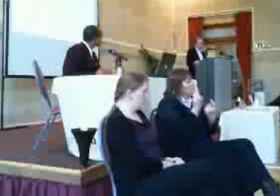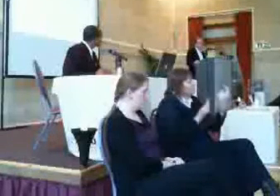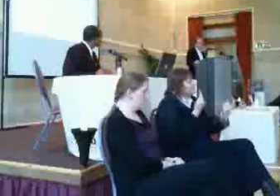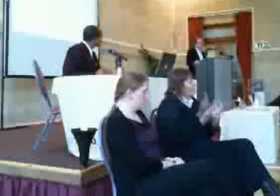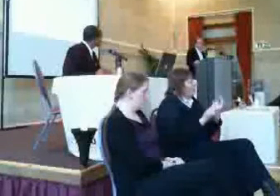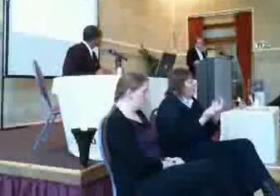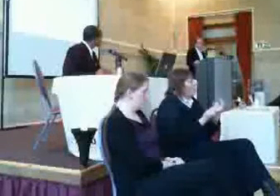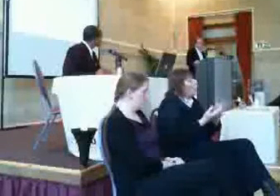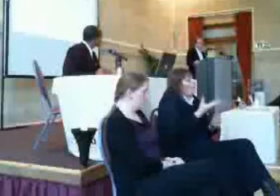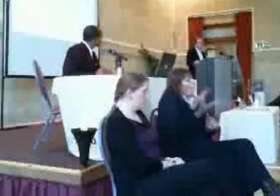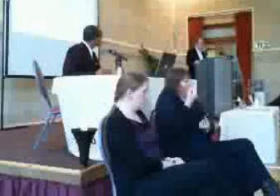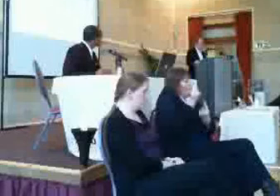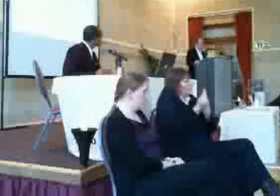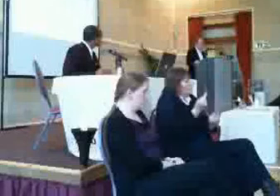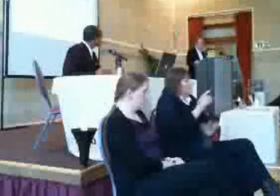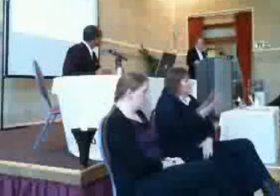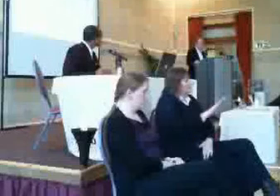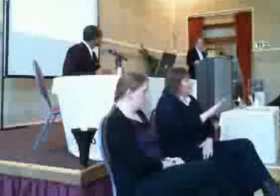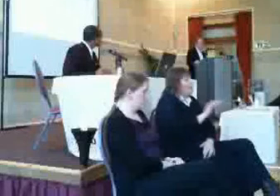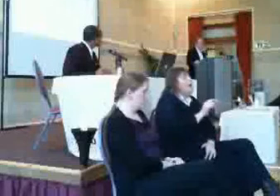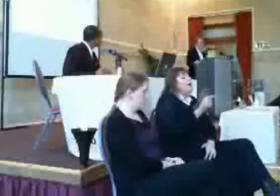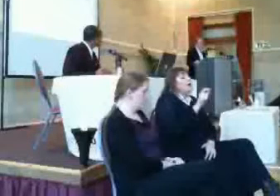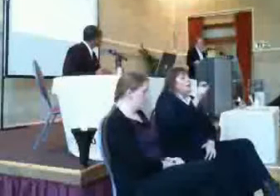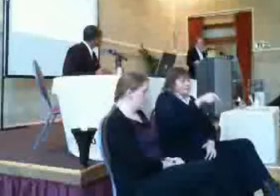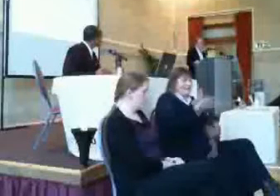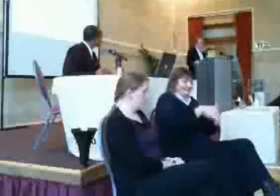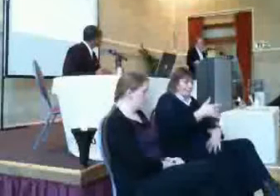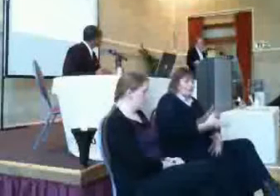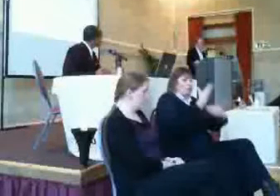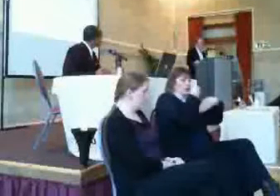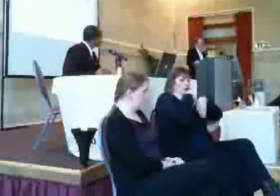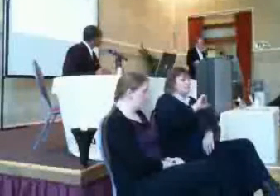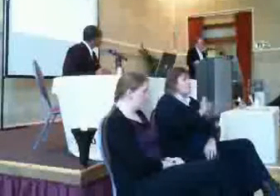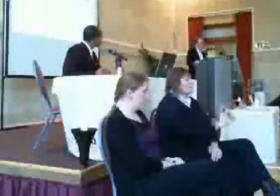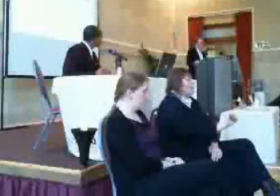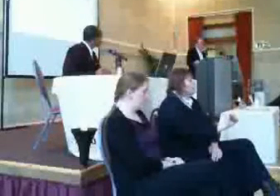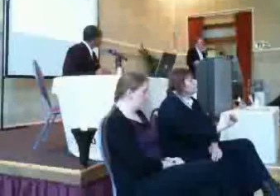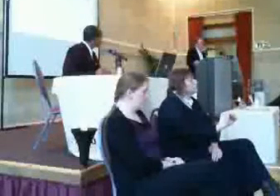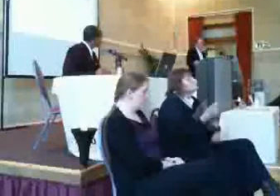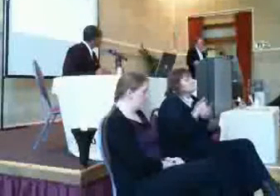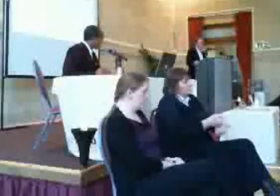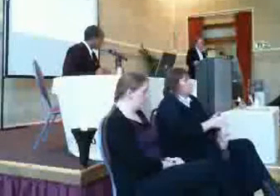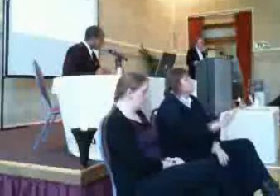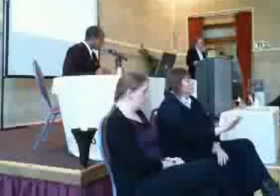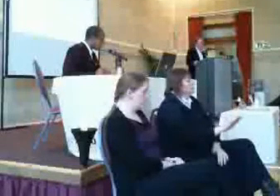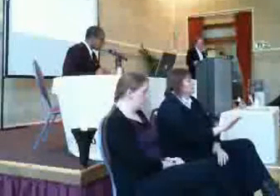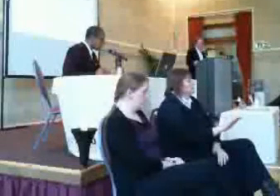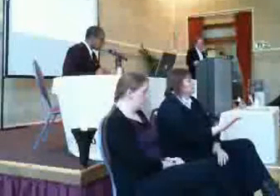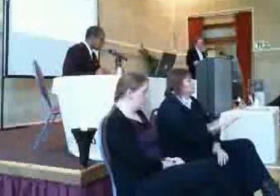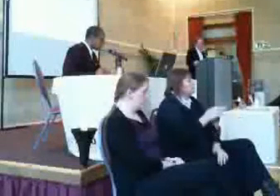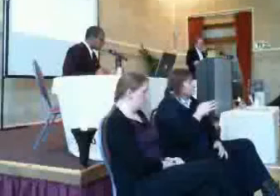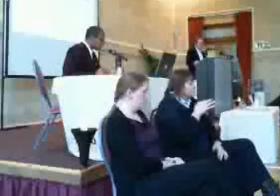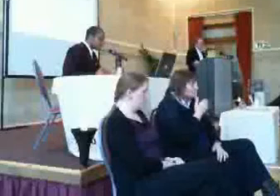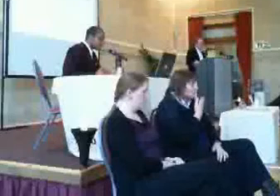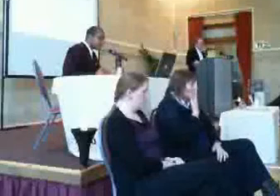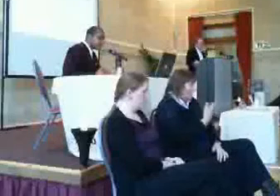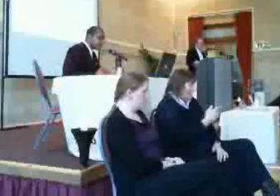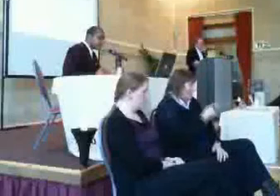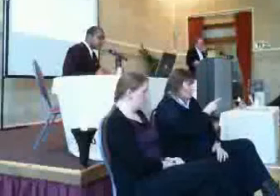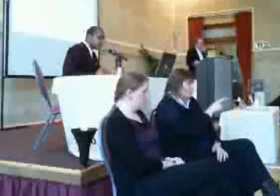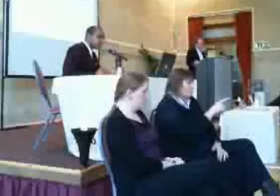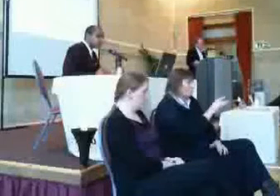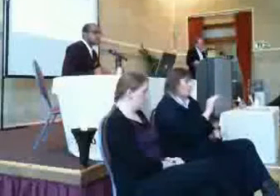learn of each other's suffering. And I thank you so much for what you're going to be doing